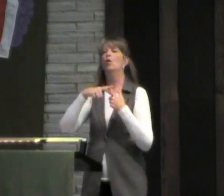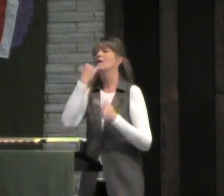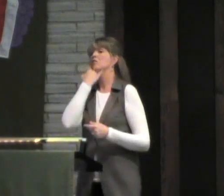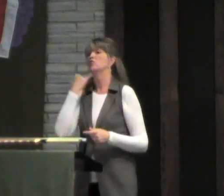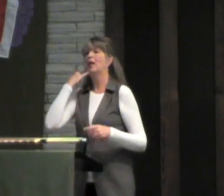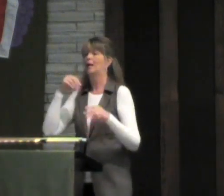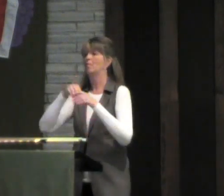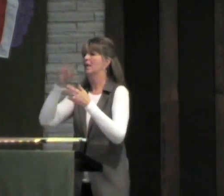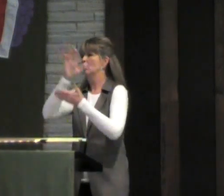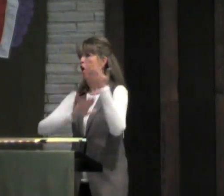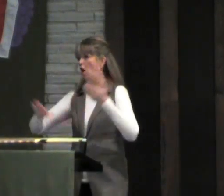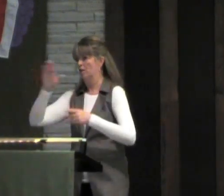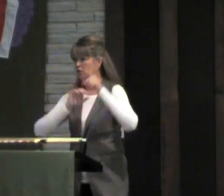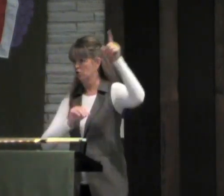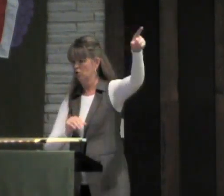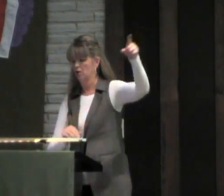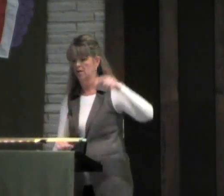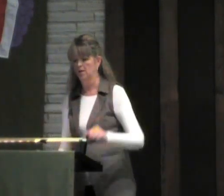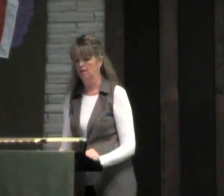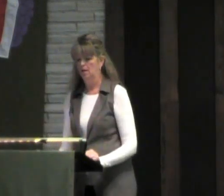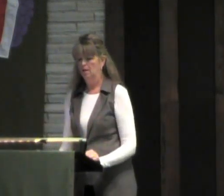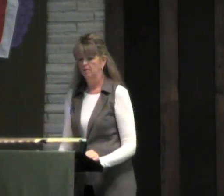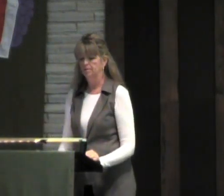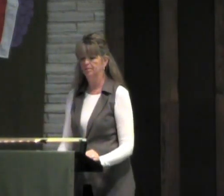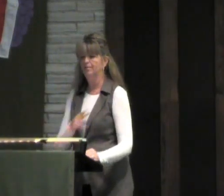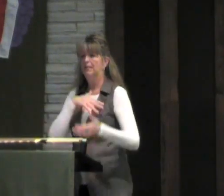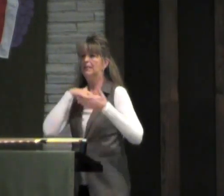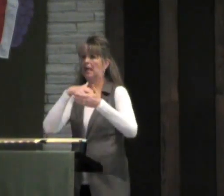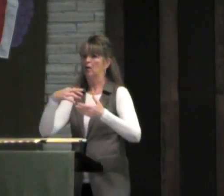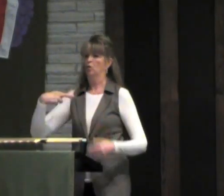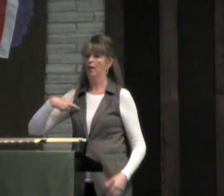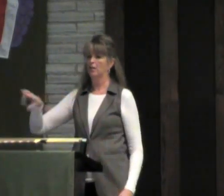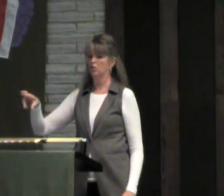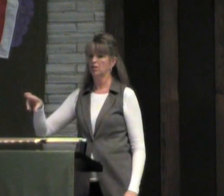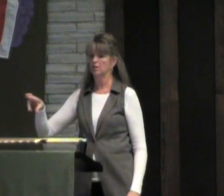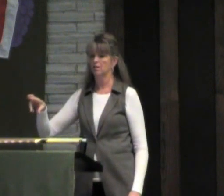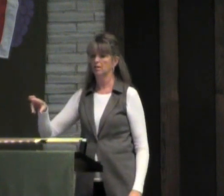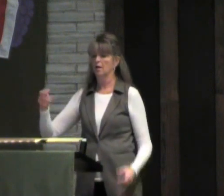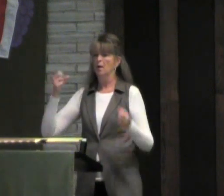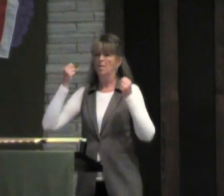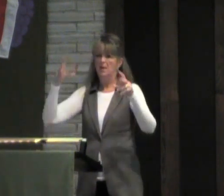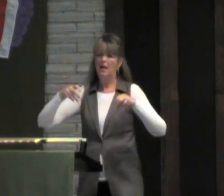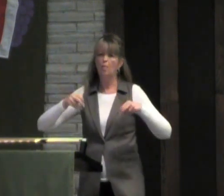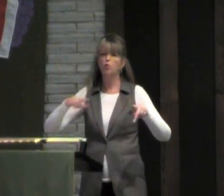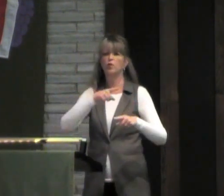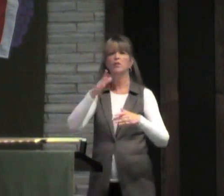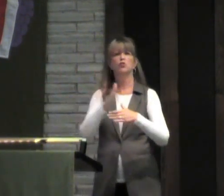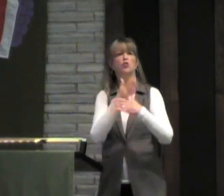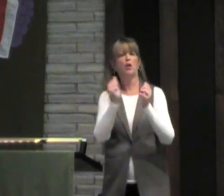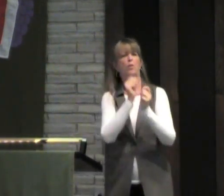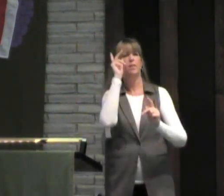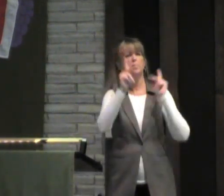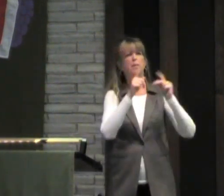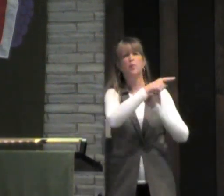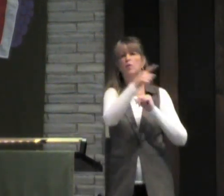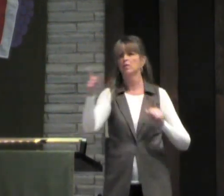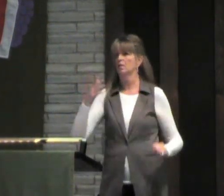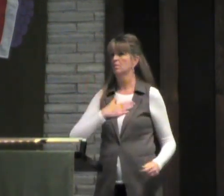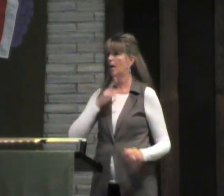I have a story before we are done. When Jacob was in college, he was studying religion, and he had many opportunities to share